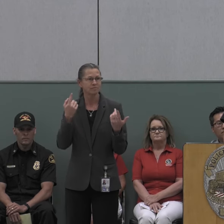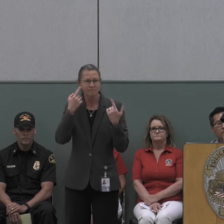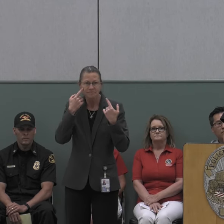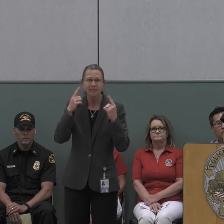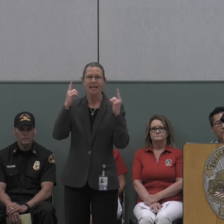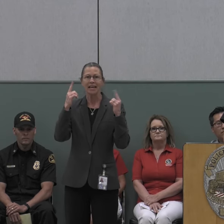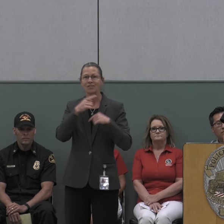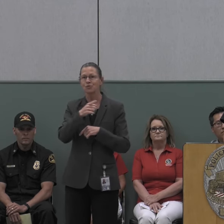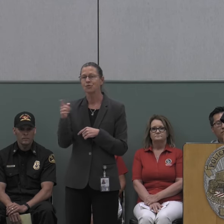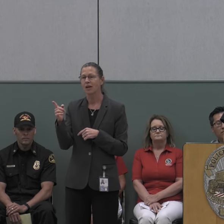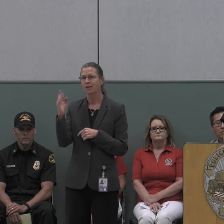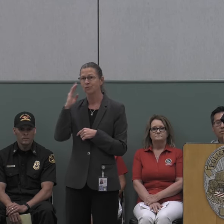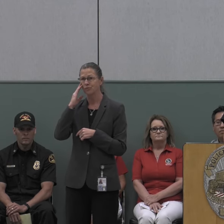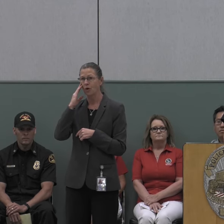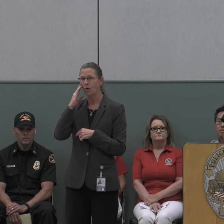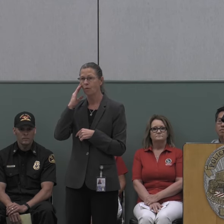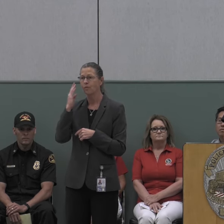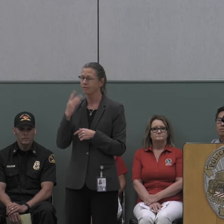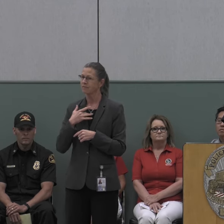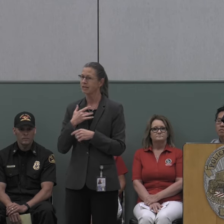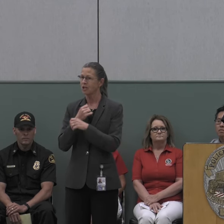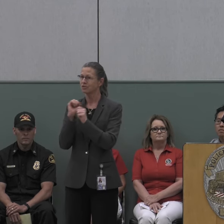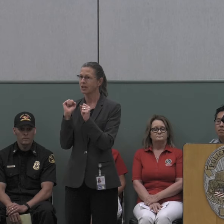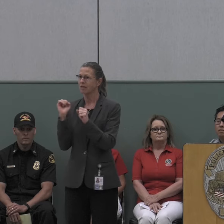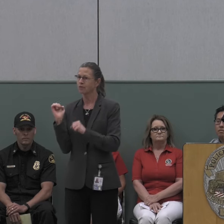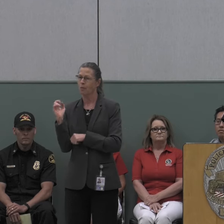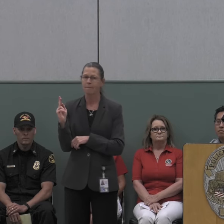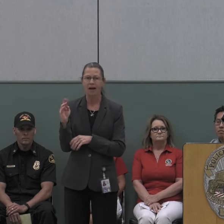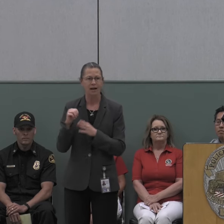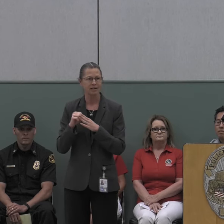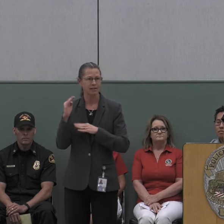know that it's safe to go back in that building, know that,